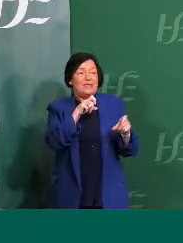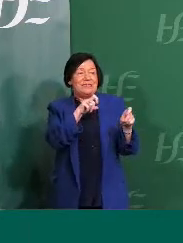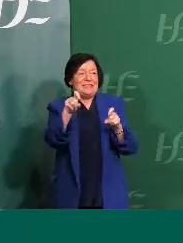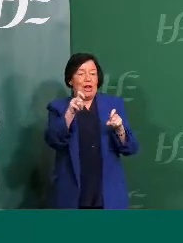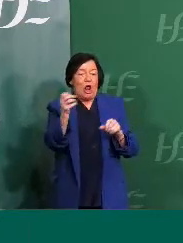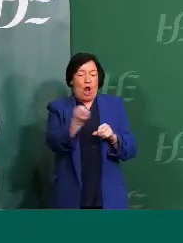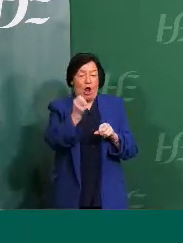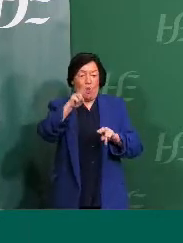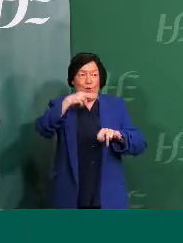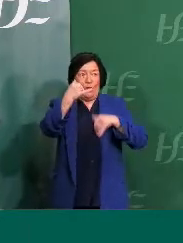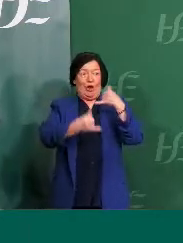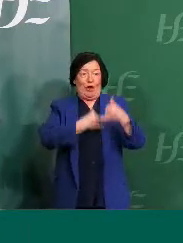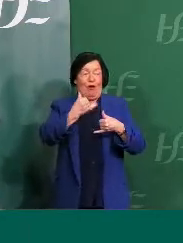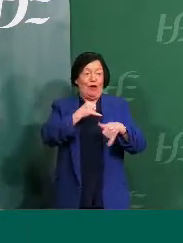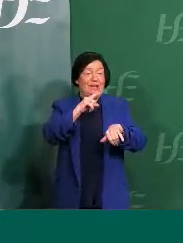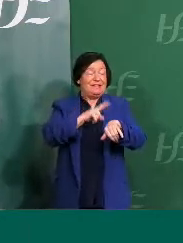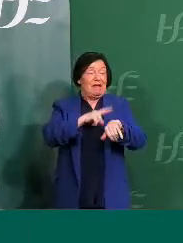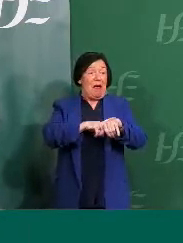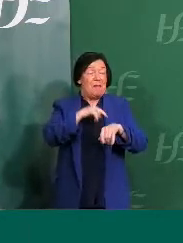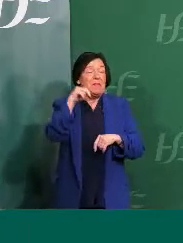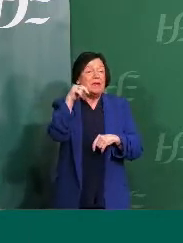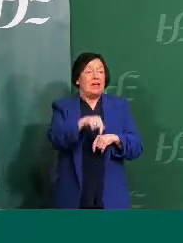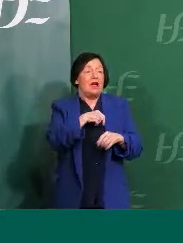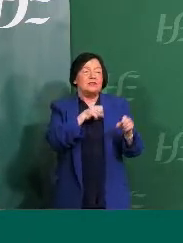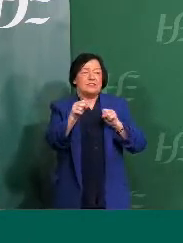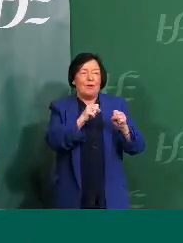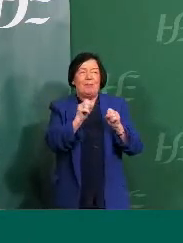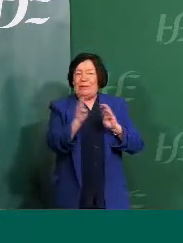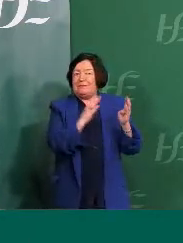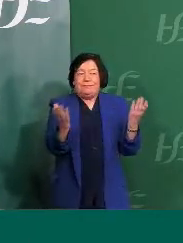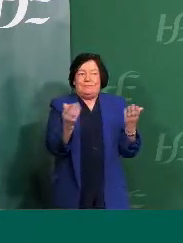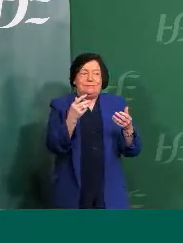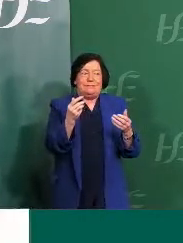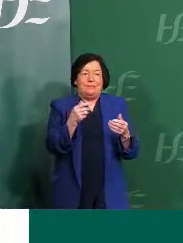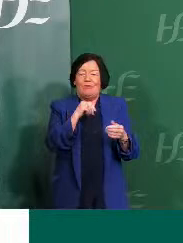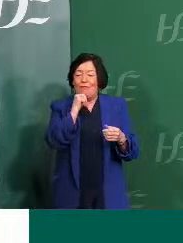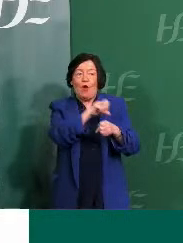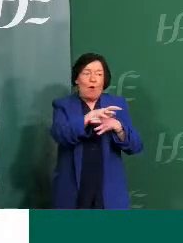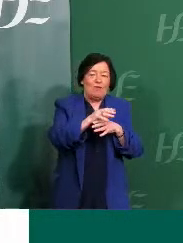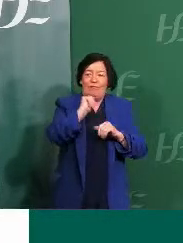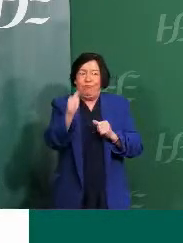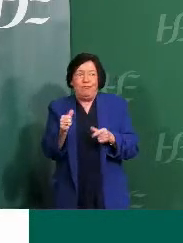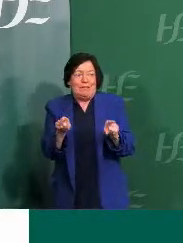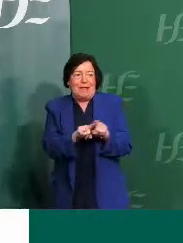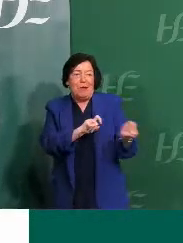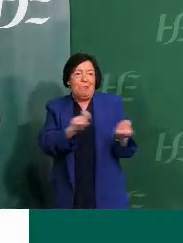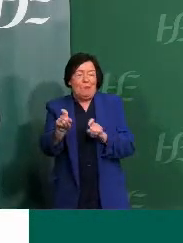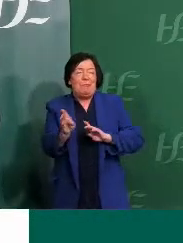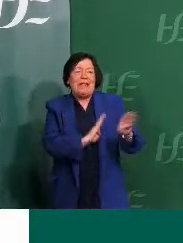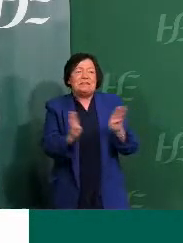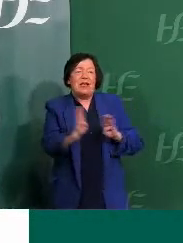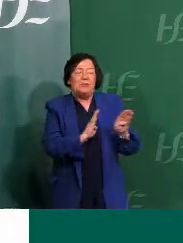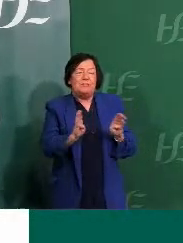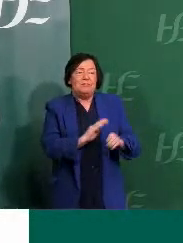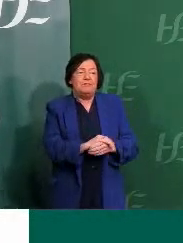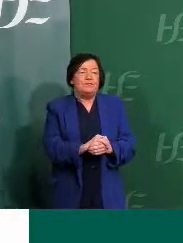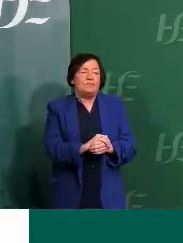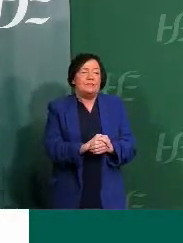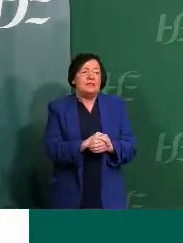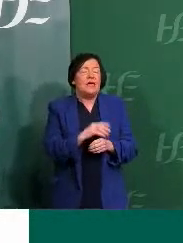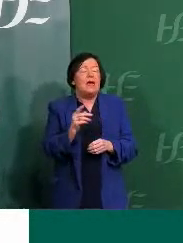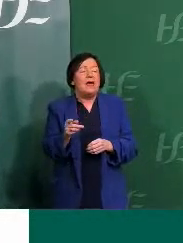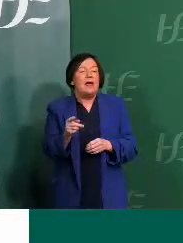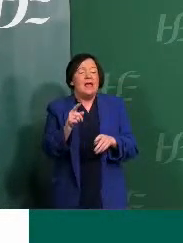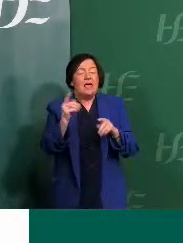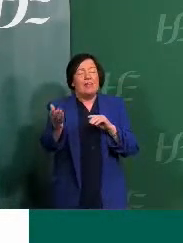early New Year phase where our services would be fairly busy anyway, regardless of COVID. But just in terms of where we're at, unusually